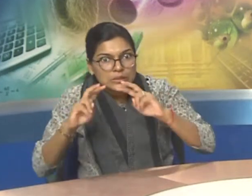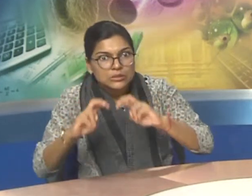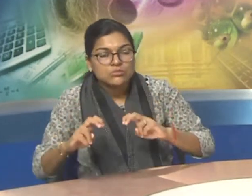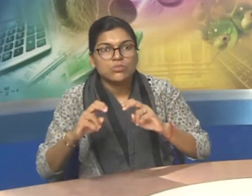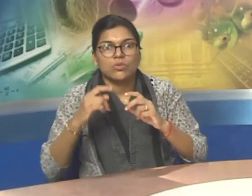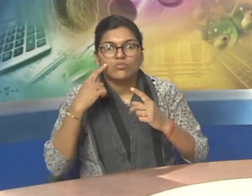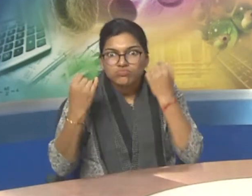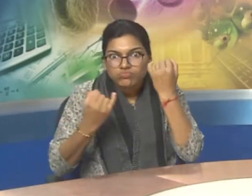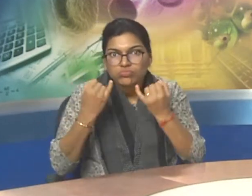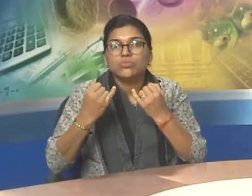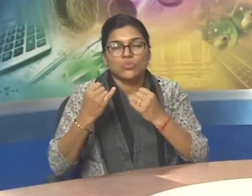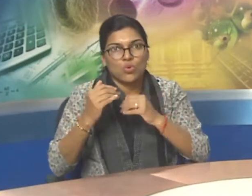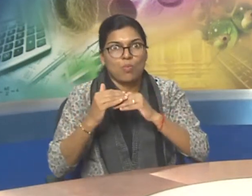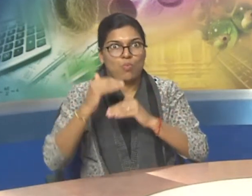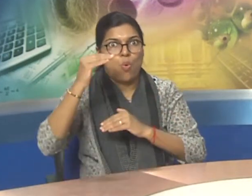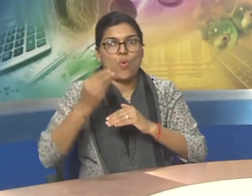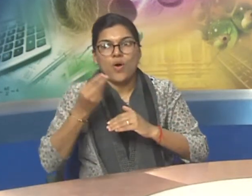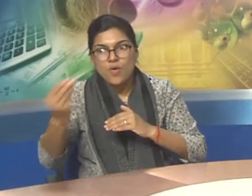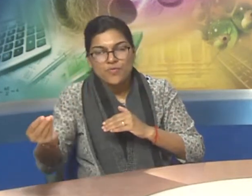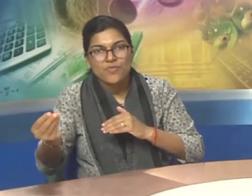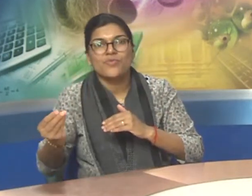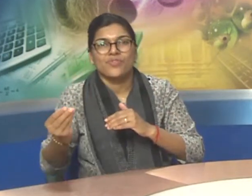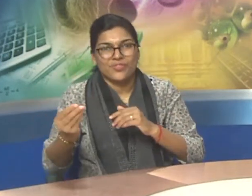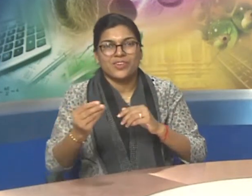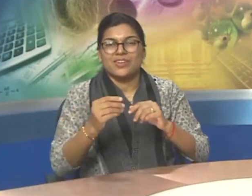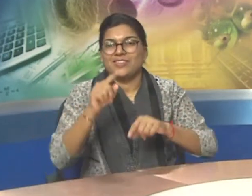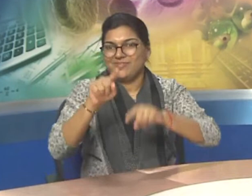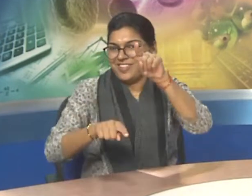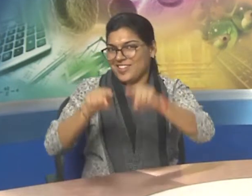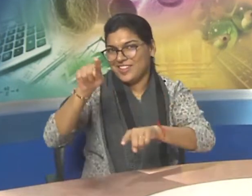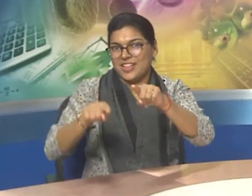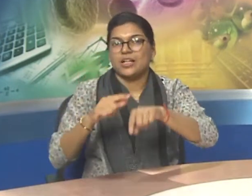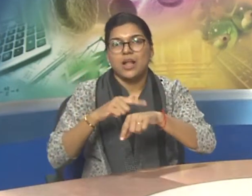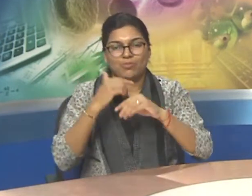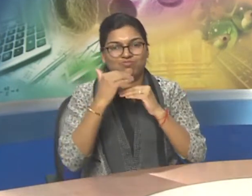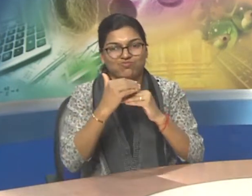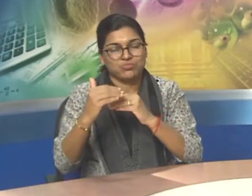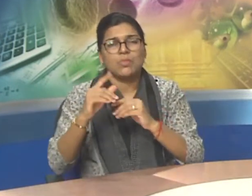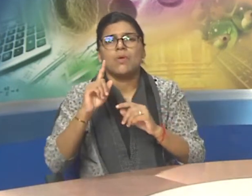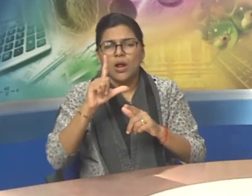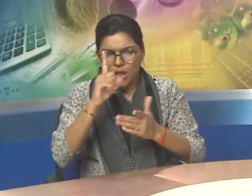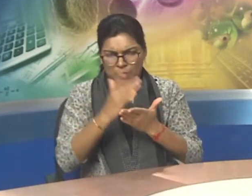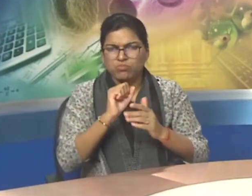are limited, and accordingly library hours are decided.